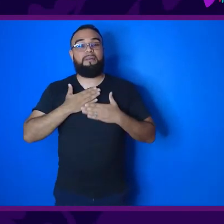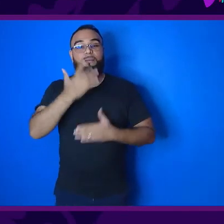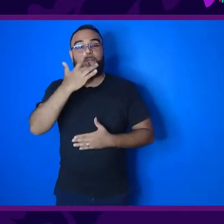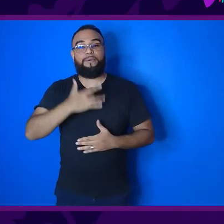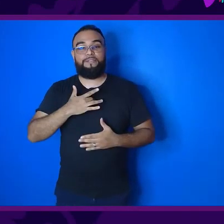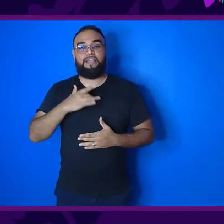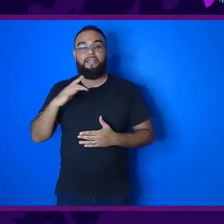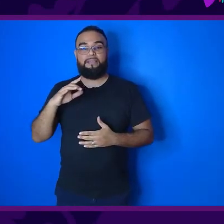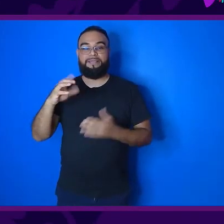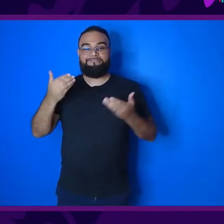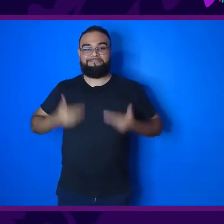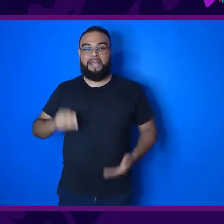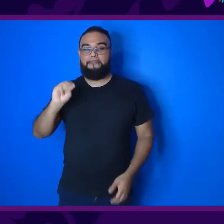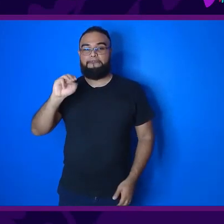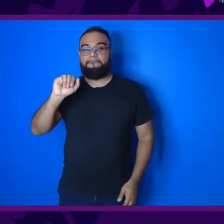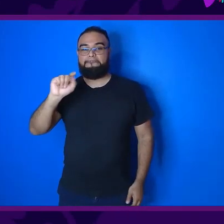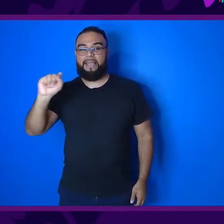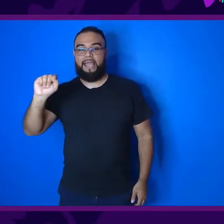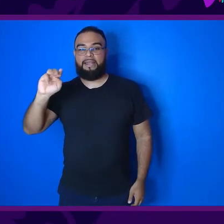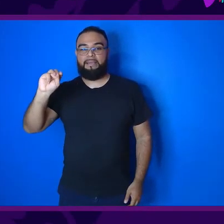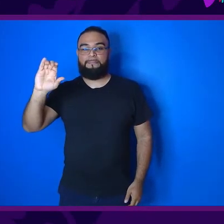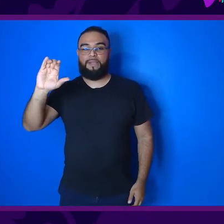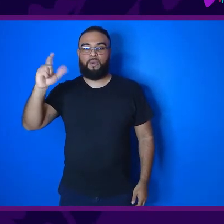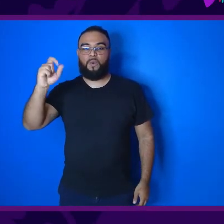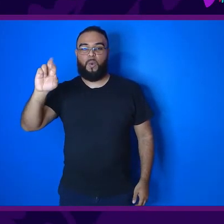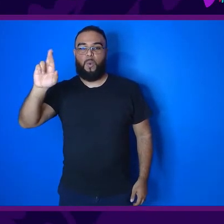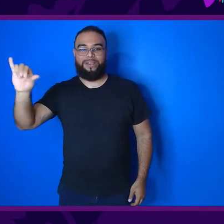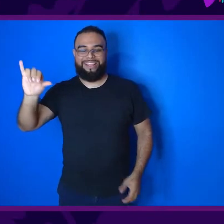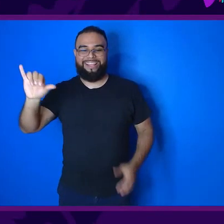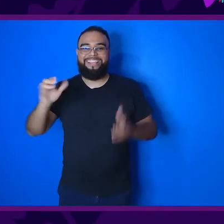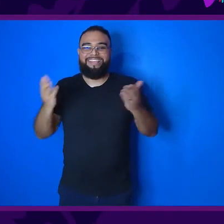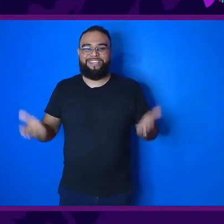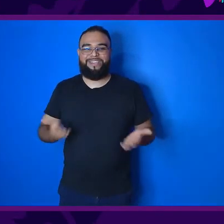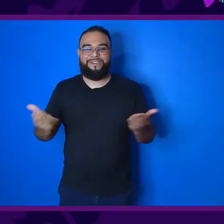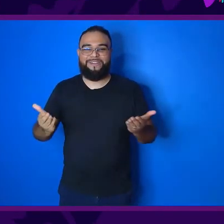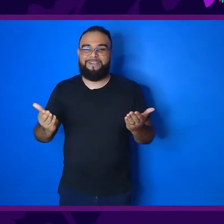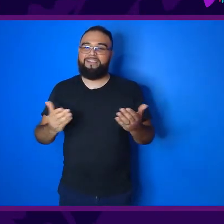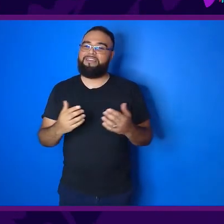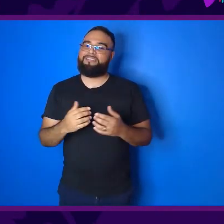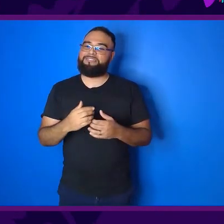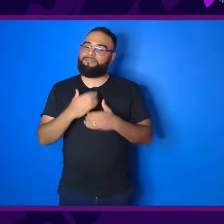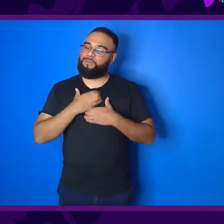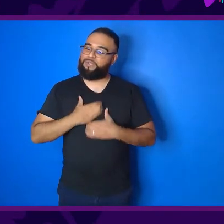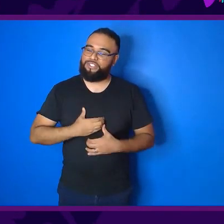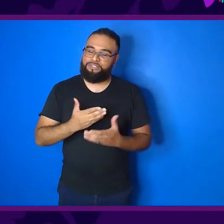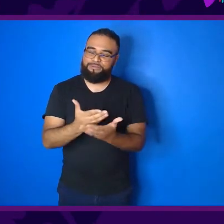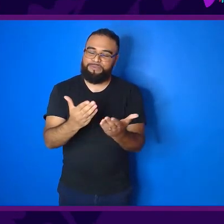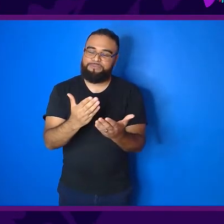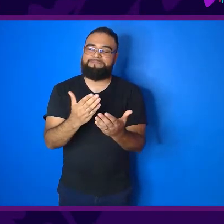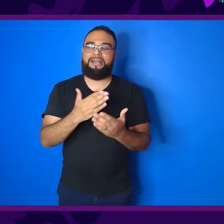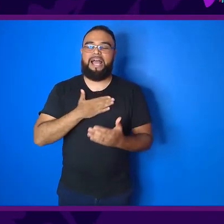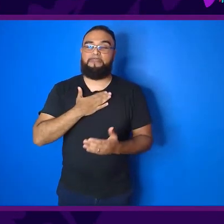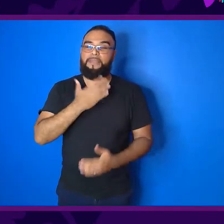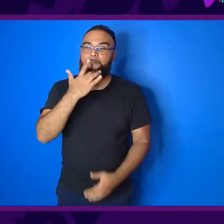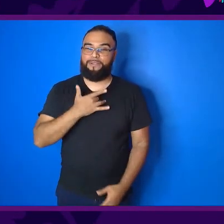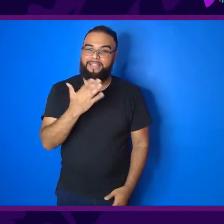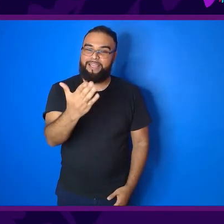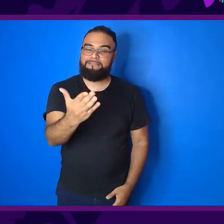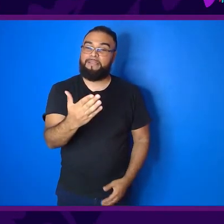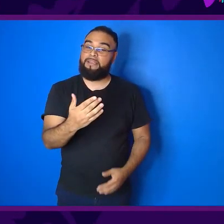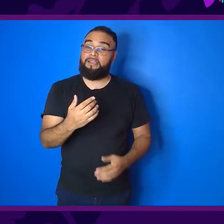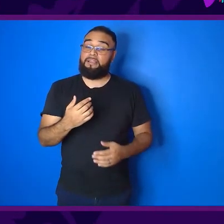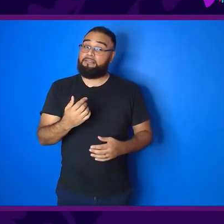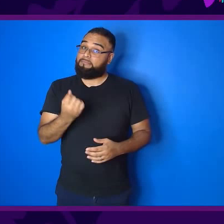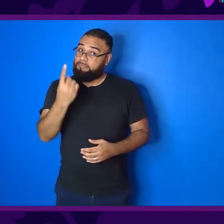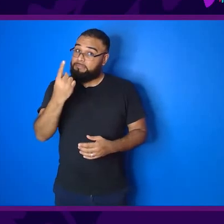here. Just wishing you a happy birthday. I want to say it was a pleasure to get to meet you in Washington, D.C. at the Fire